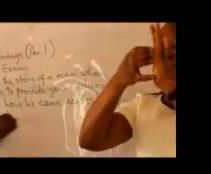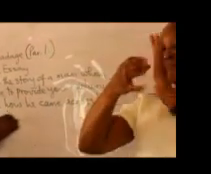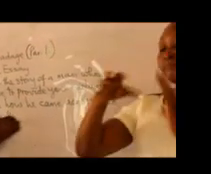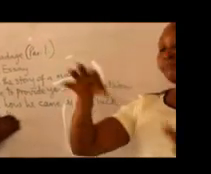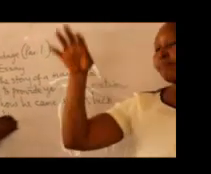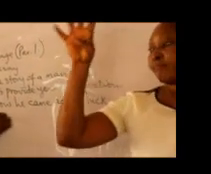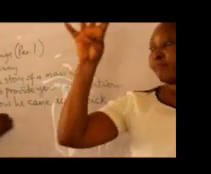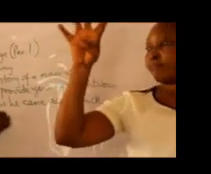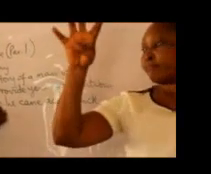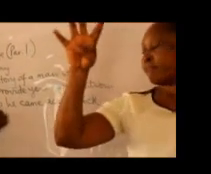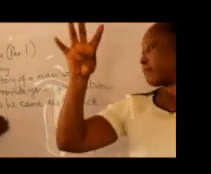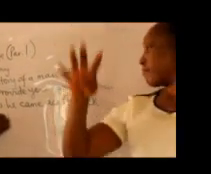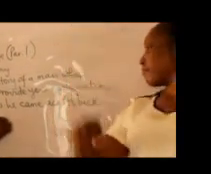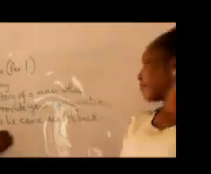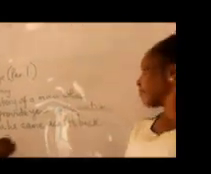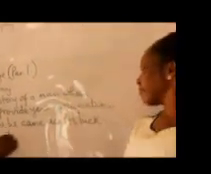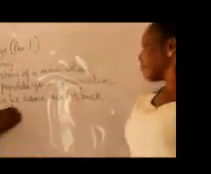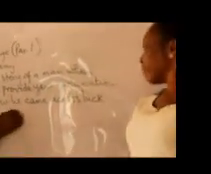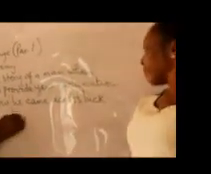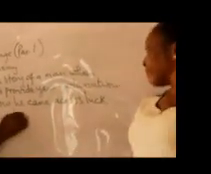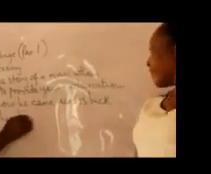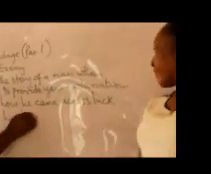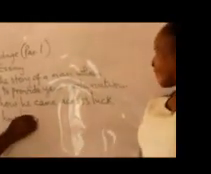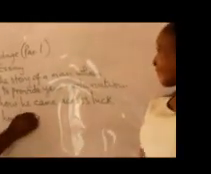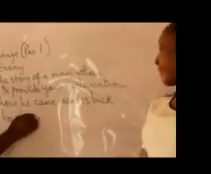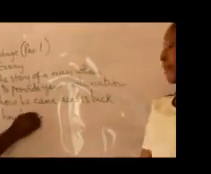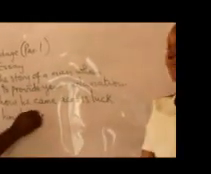how he